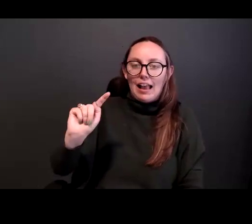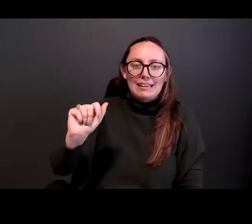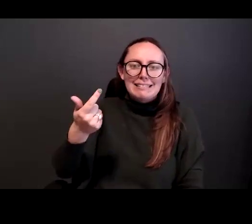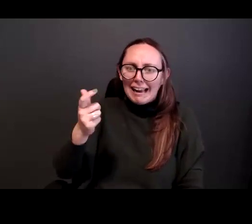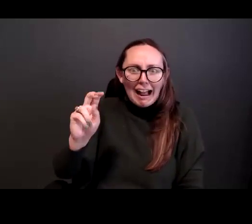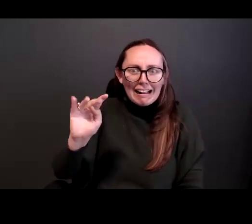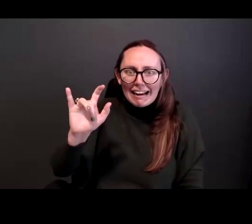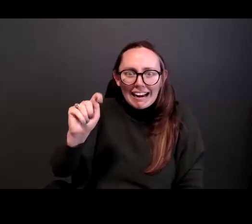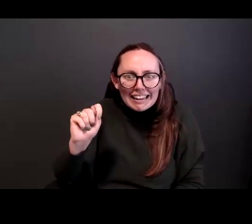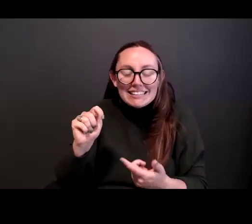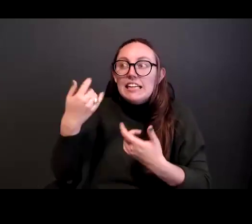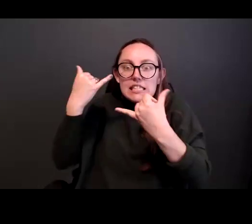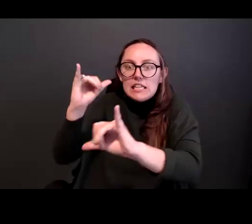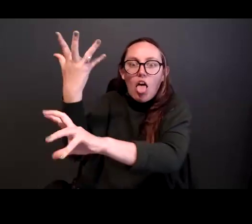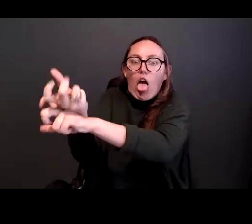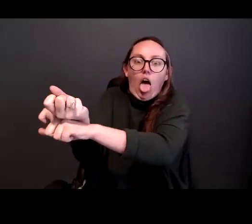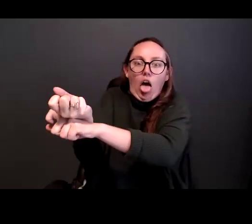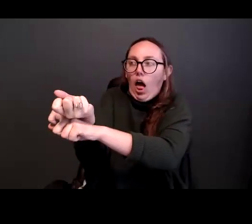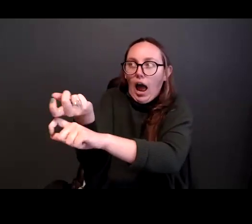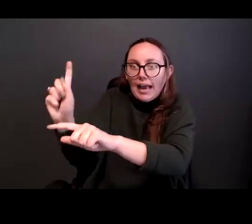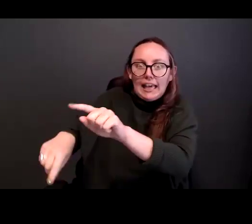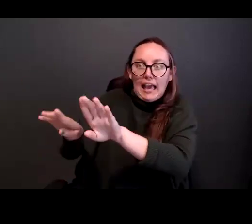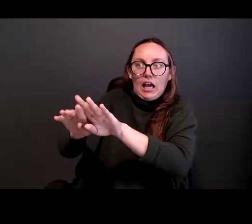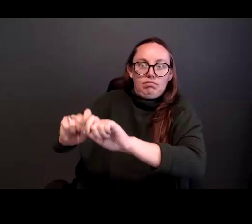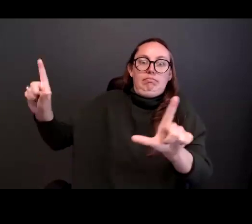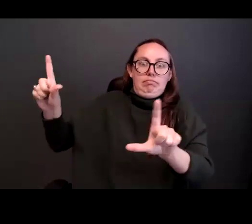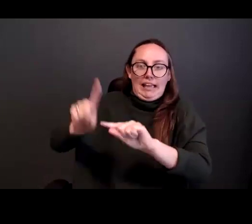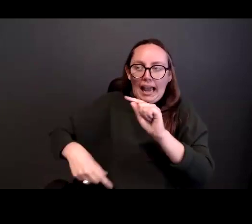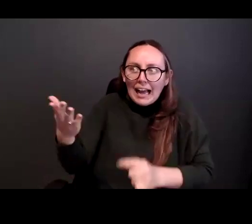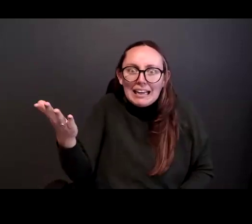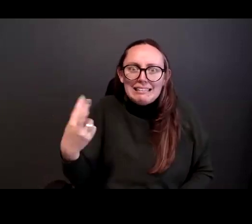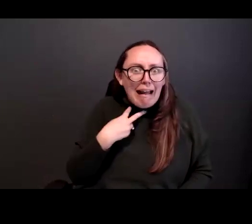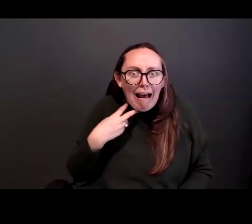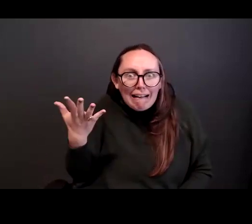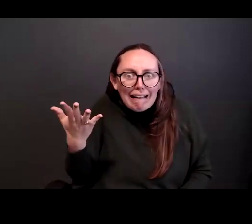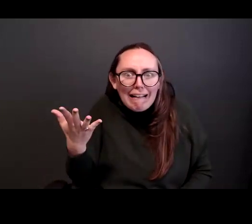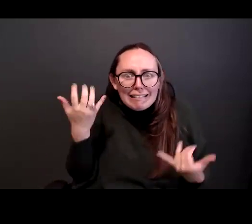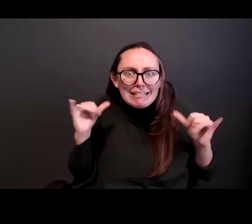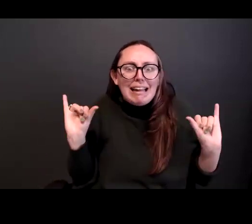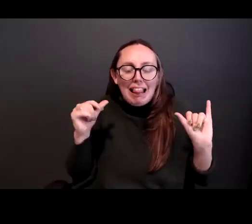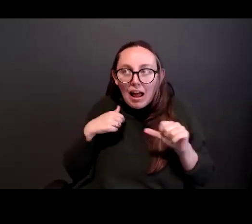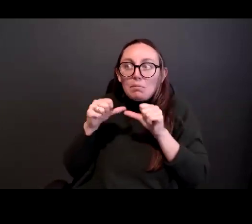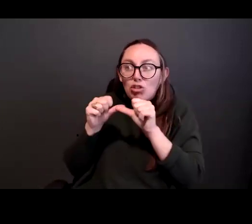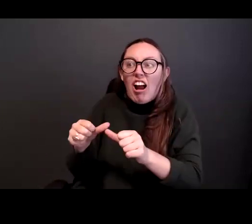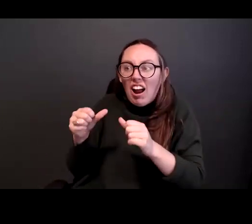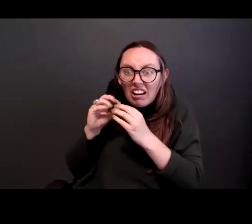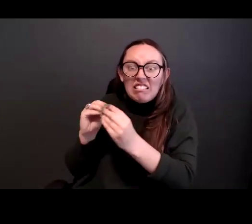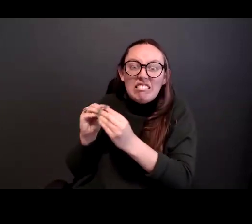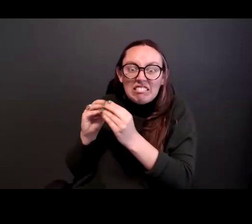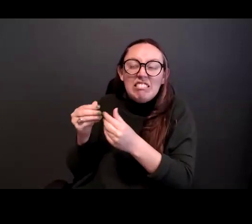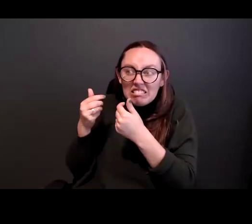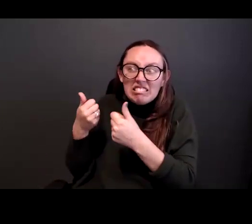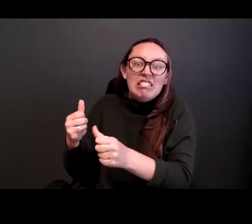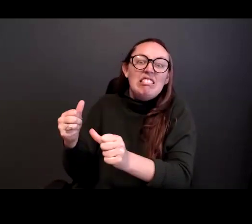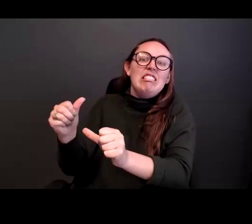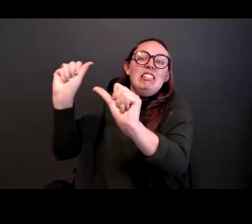I'm constantly trying to just unlock it, and it just won't. And if I